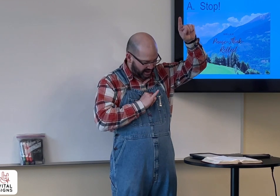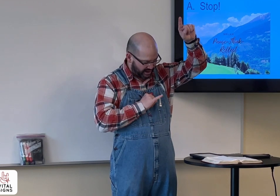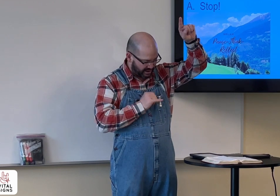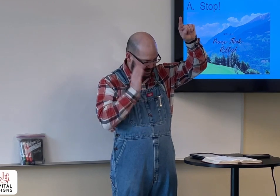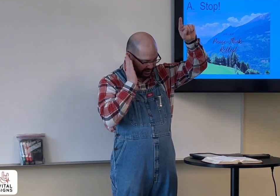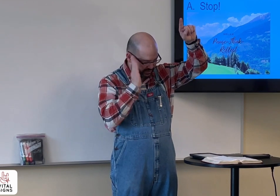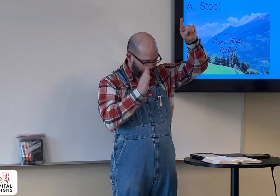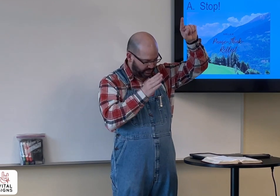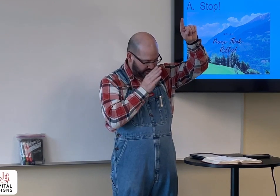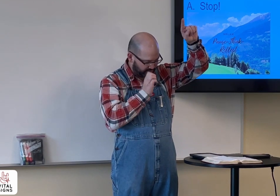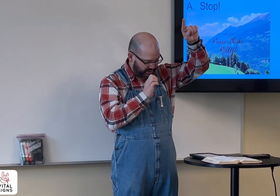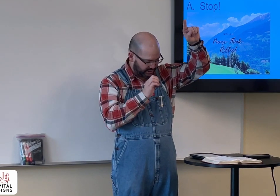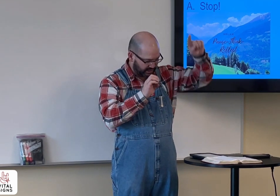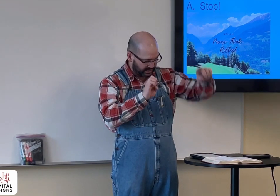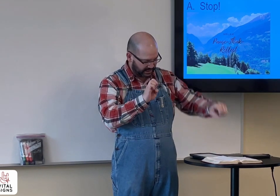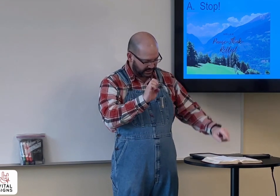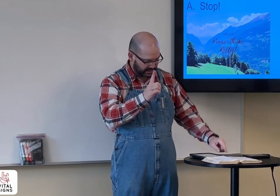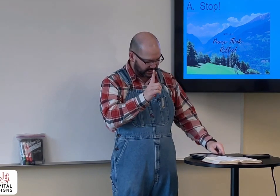I will be